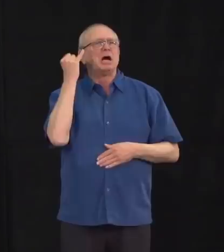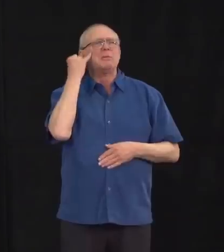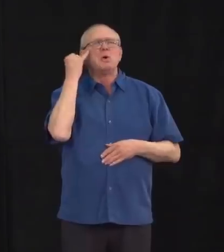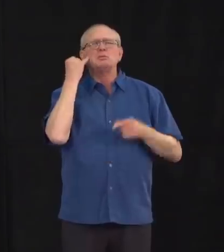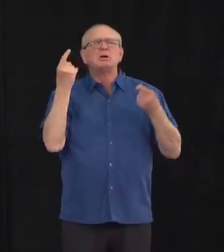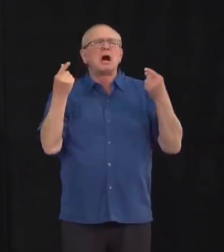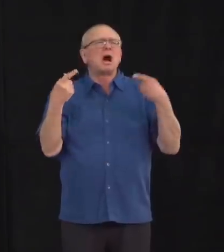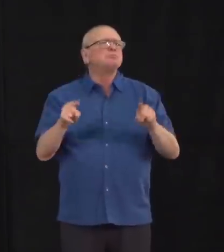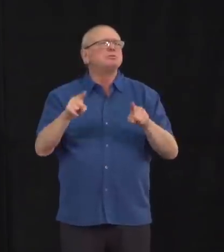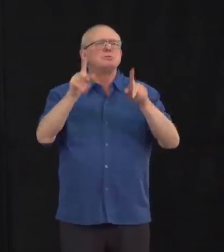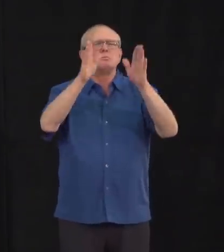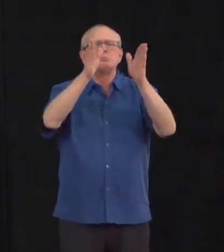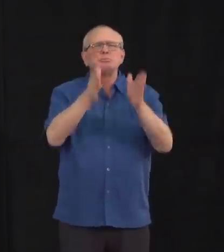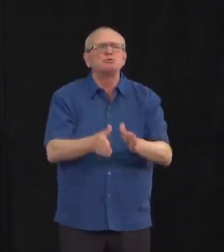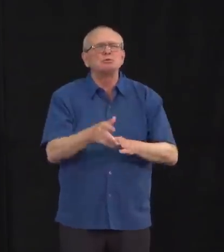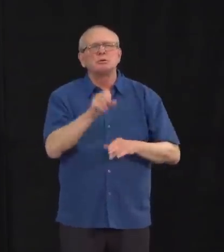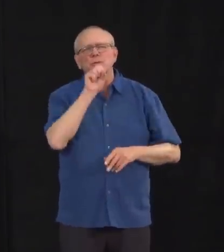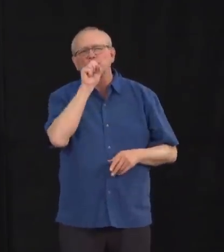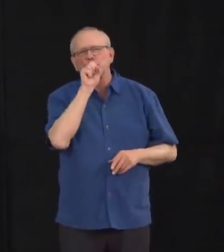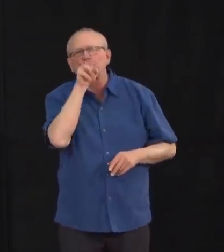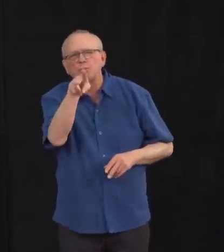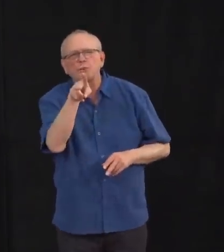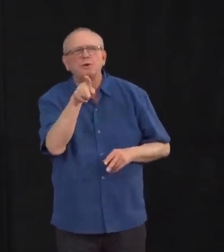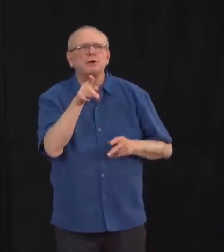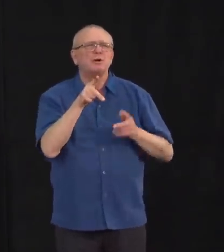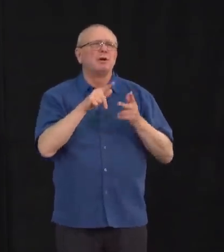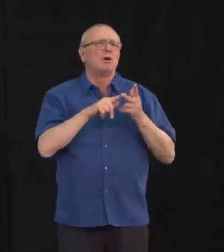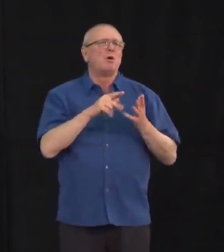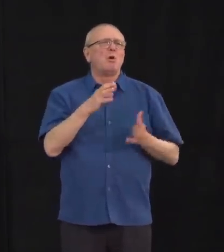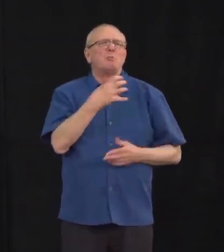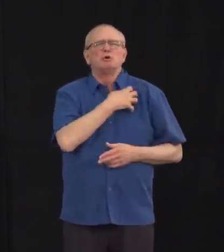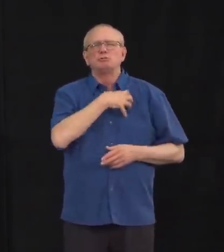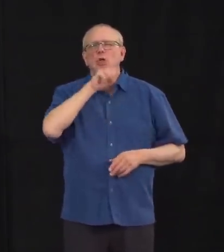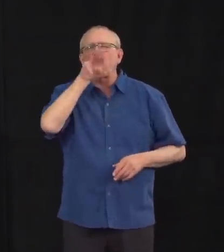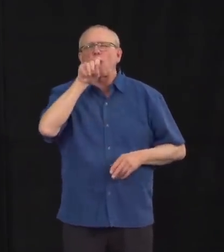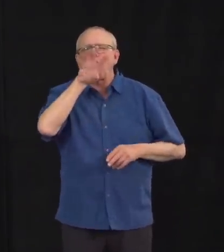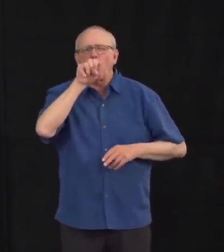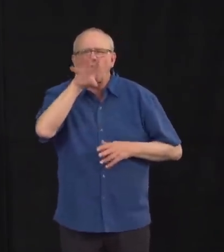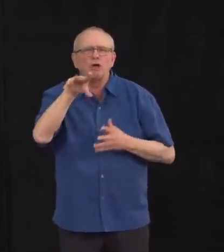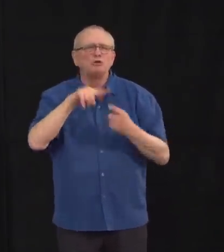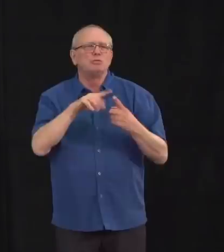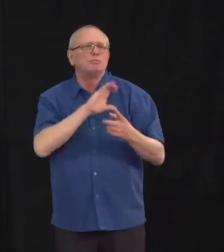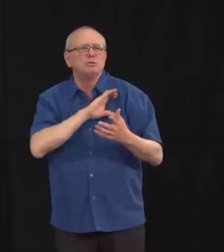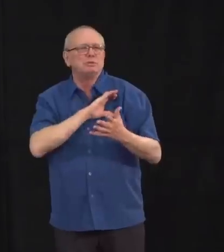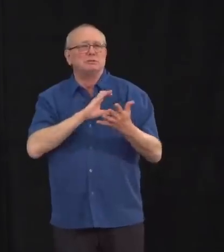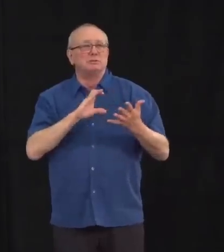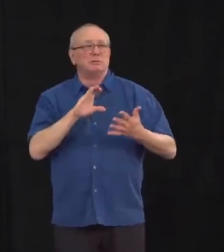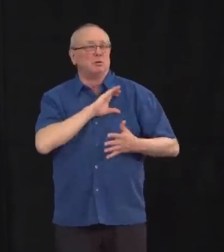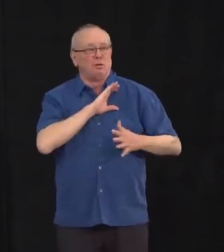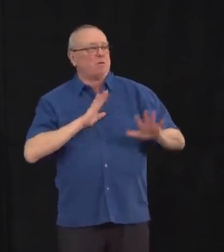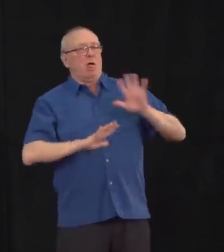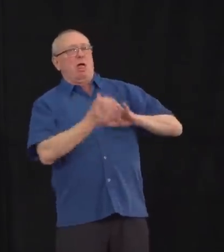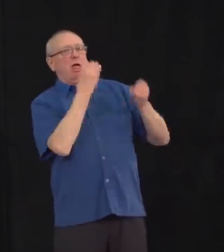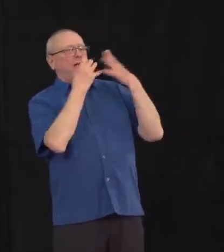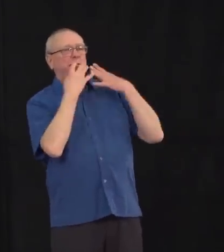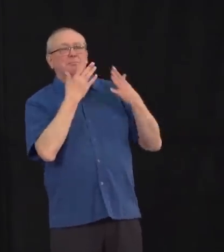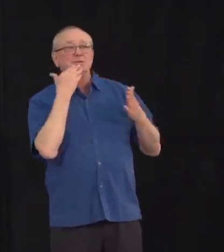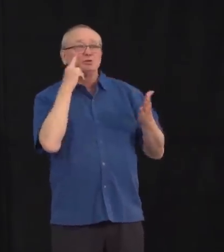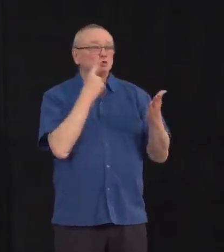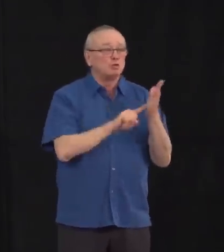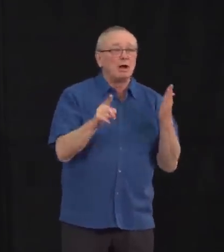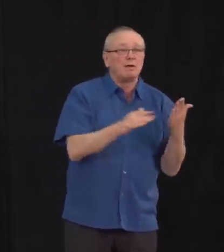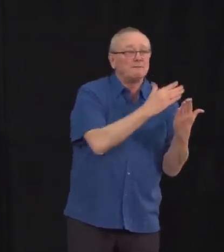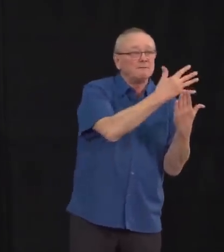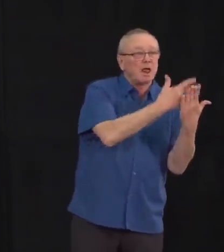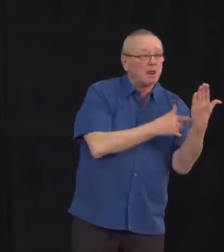that our first responders in this province are encountering in the course of their duties. We take confidentiality seriously, but we will